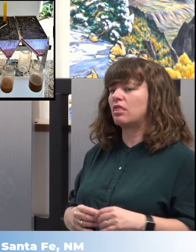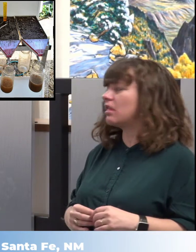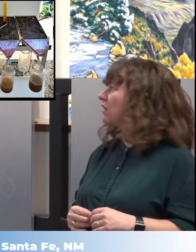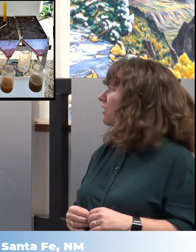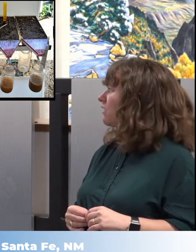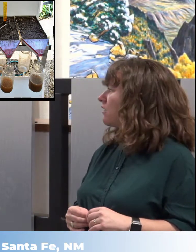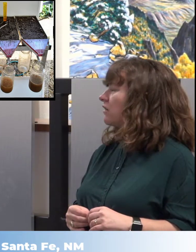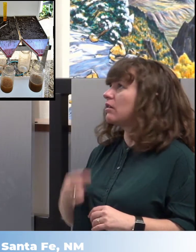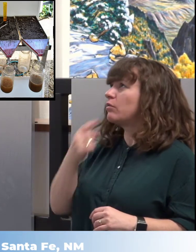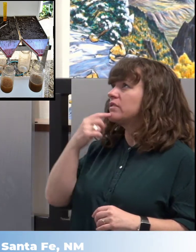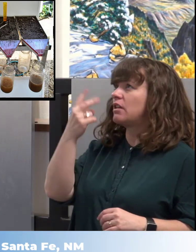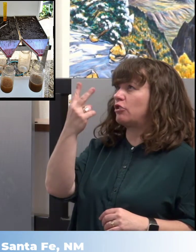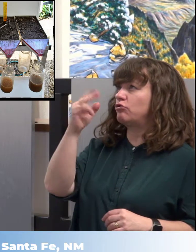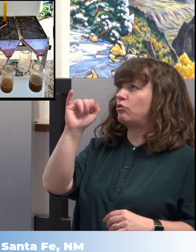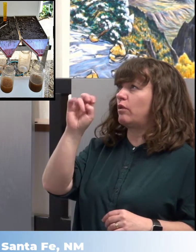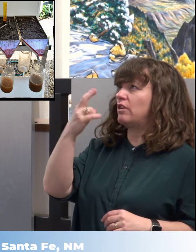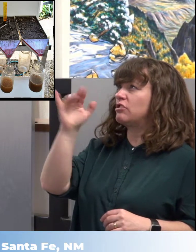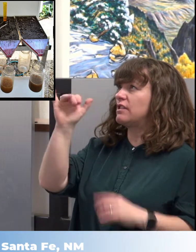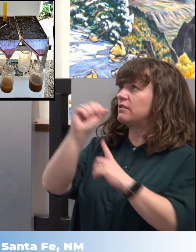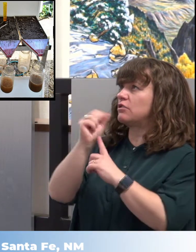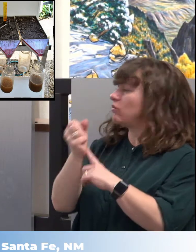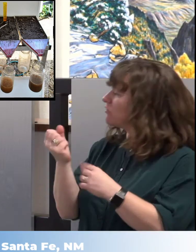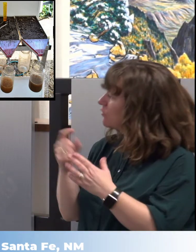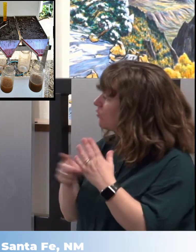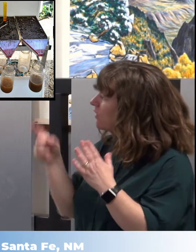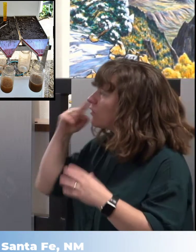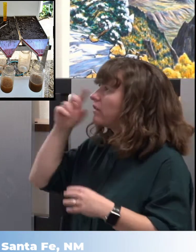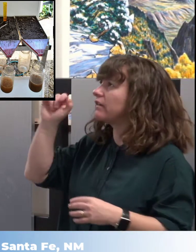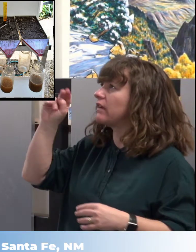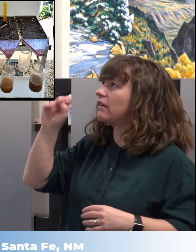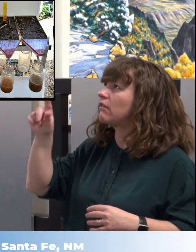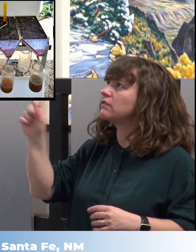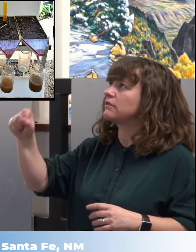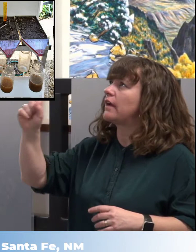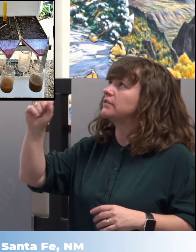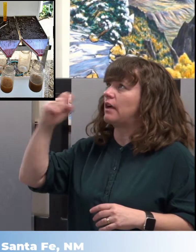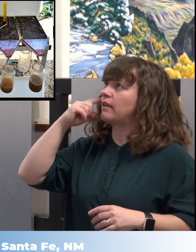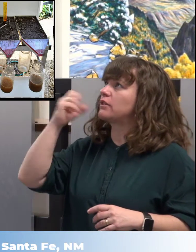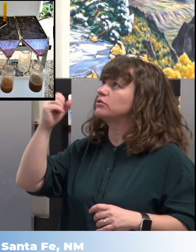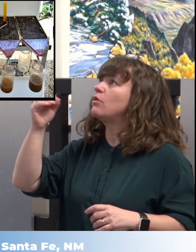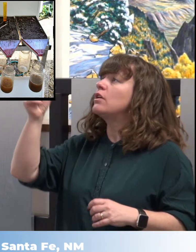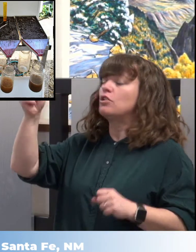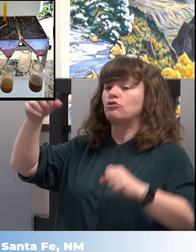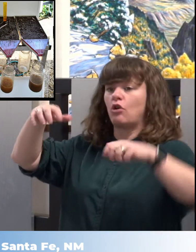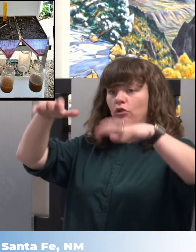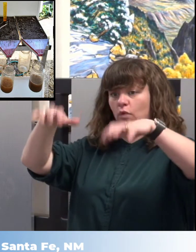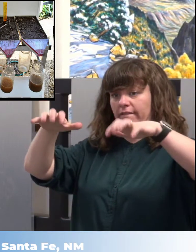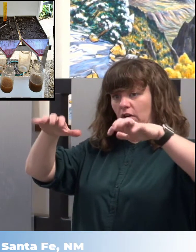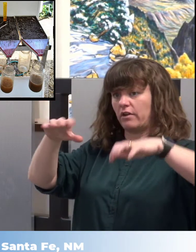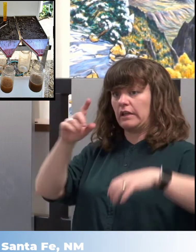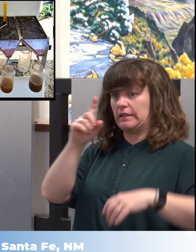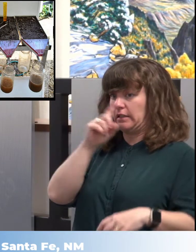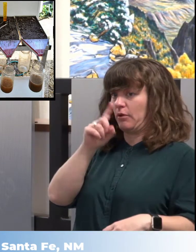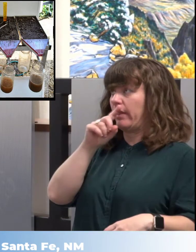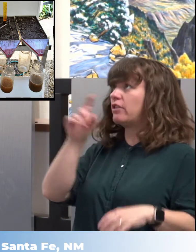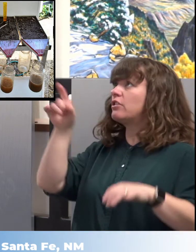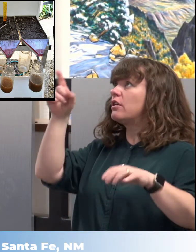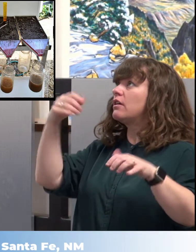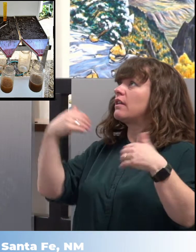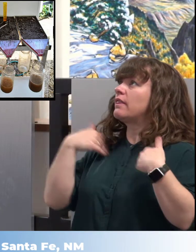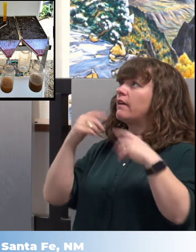Will we say two inches in that case, do you think, when you look at what's in those? Yeah, probably. Alright. So the rainfall simulator. So we've got all those different